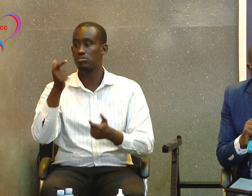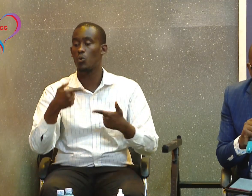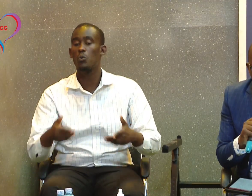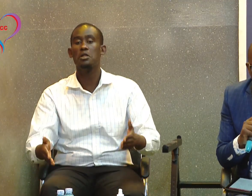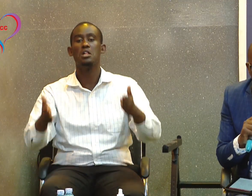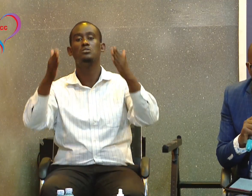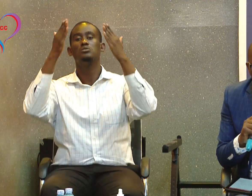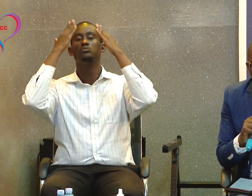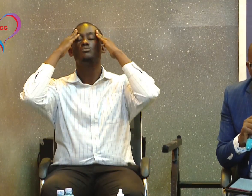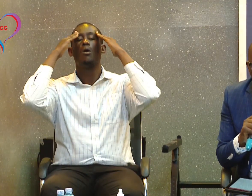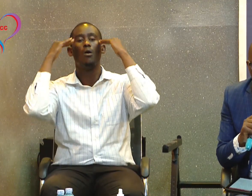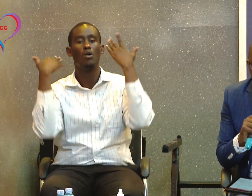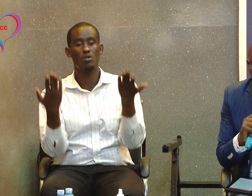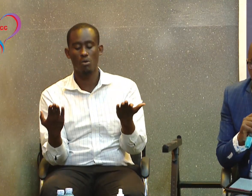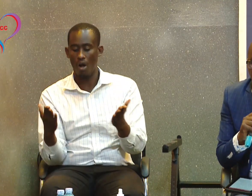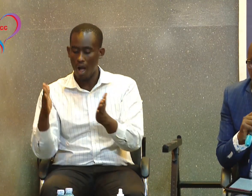here.